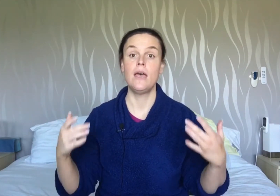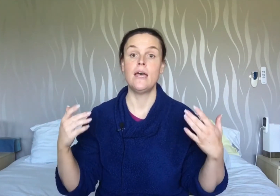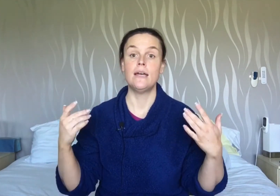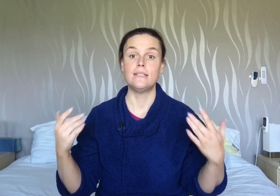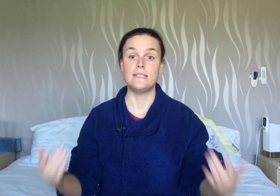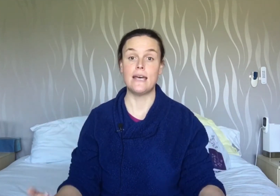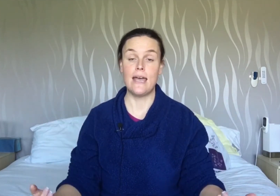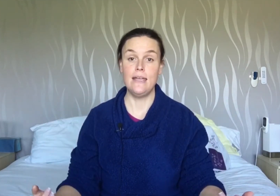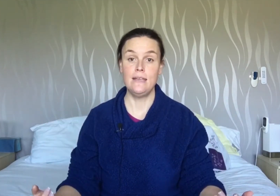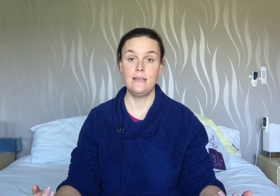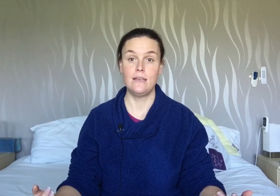Today